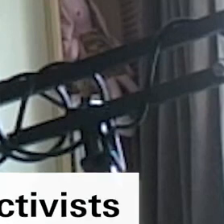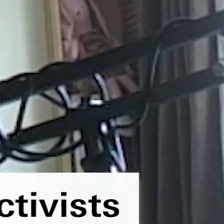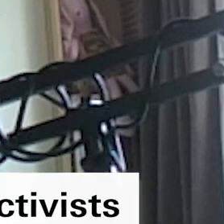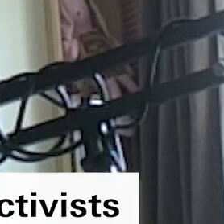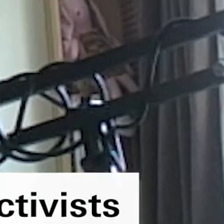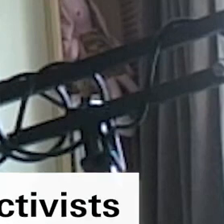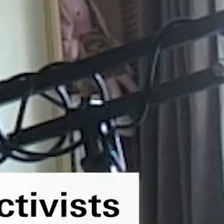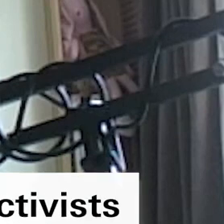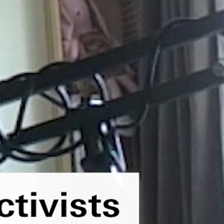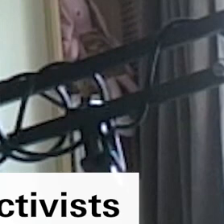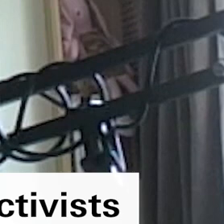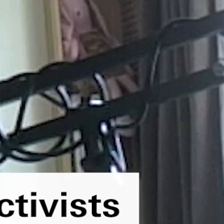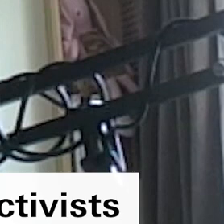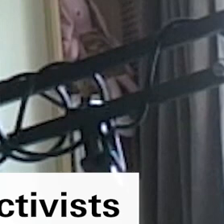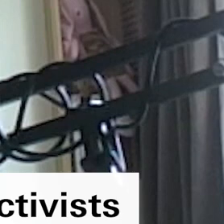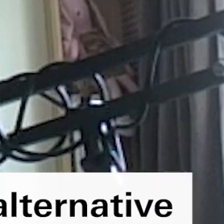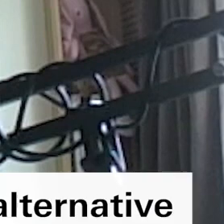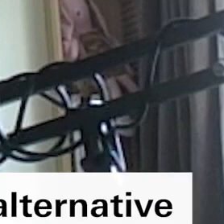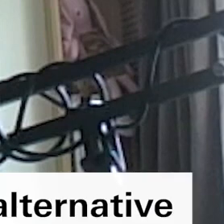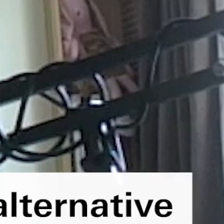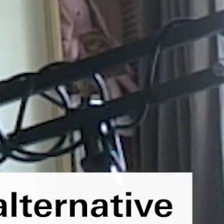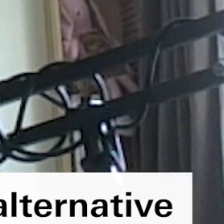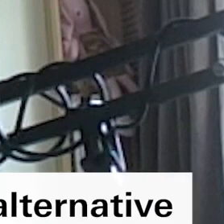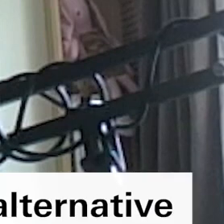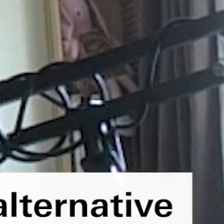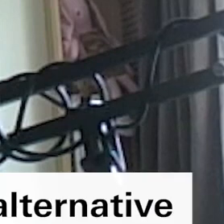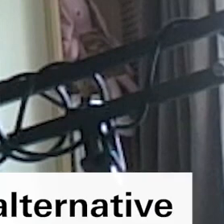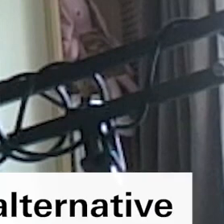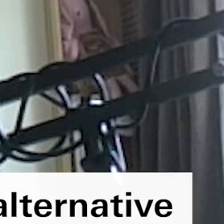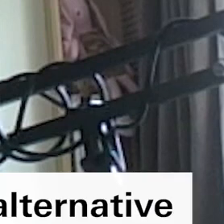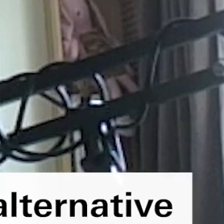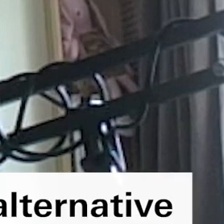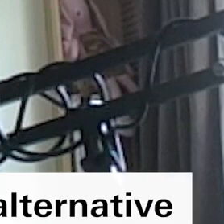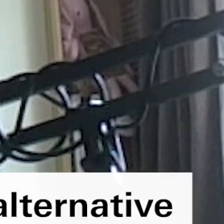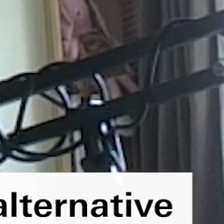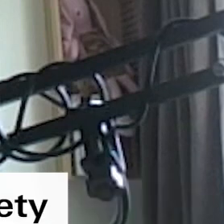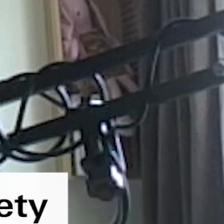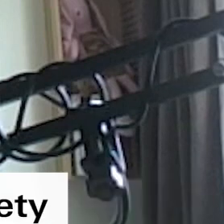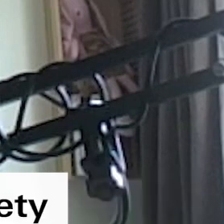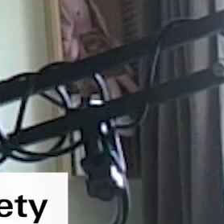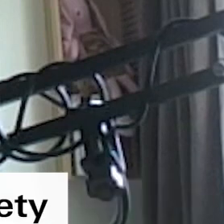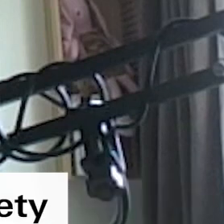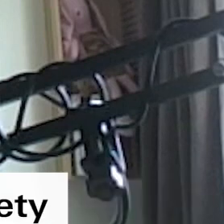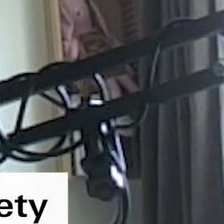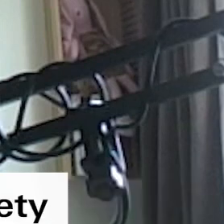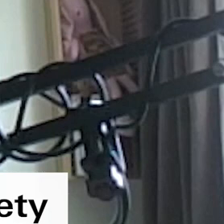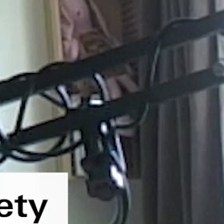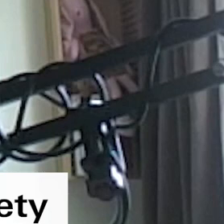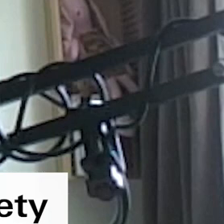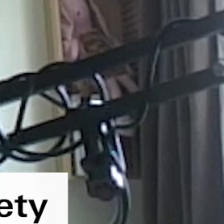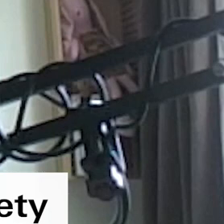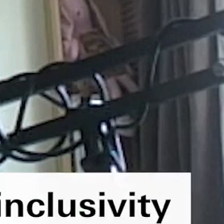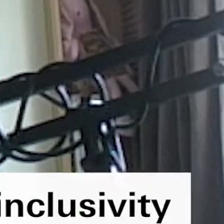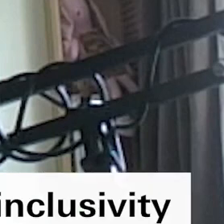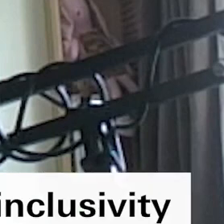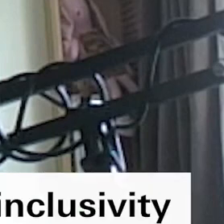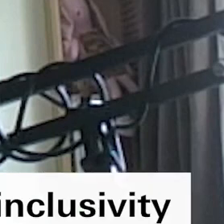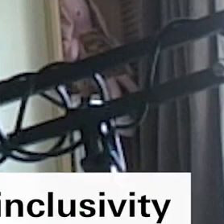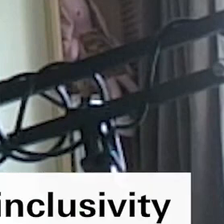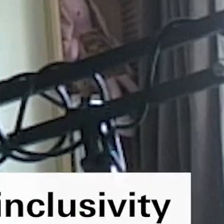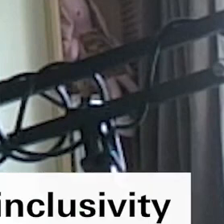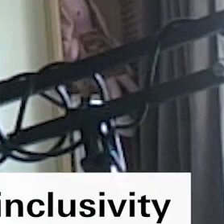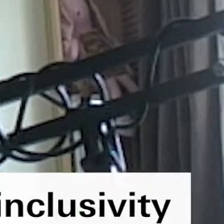that I mean radical activists who are producing visions for alternative ways of organizing society, of